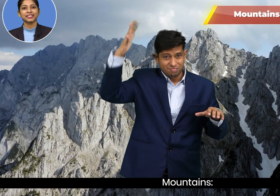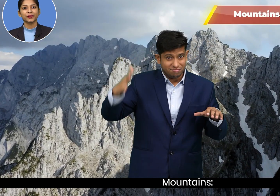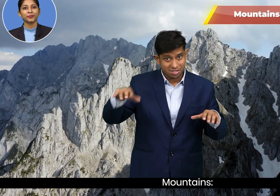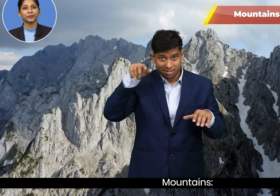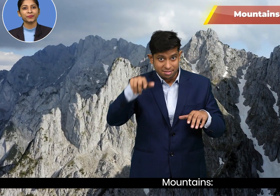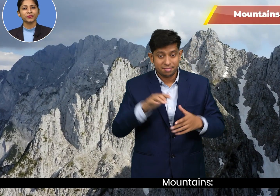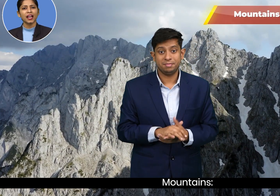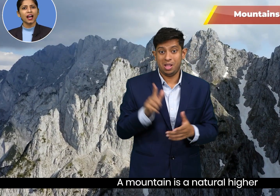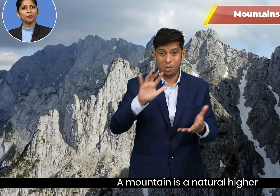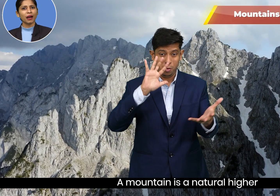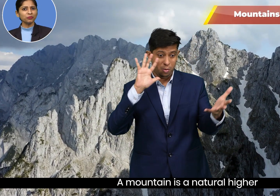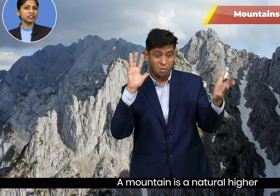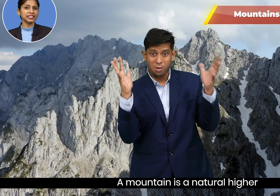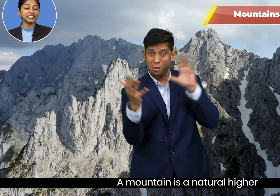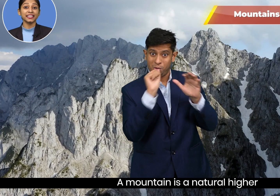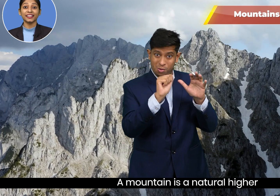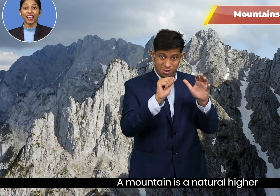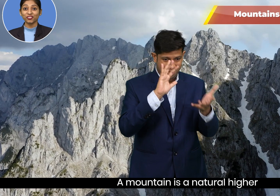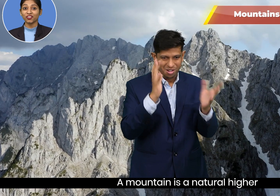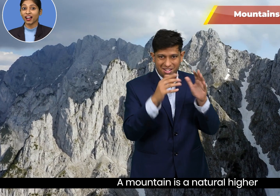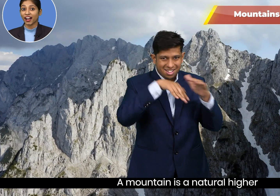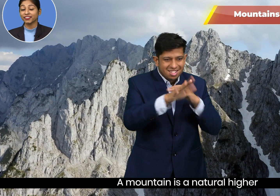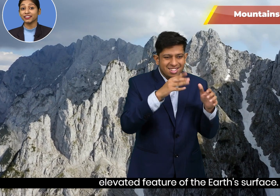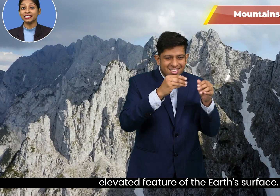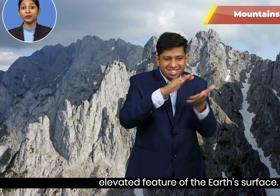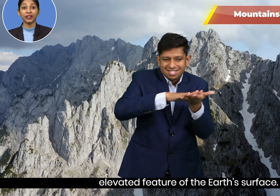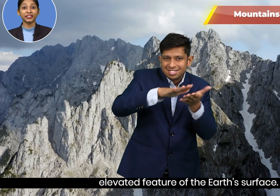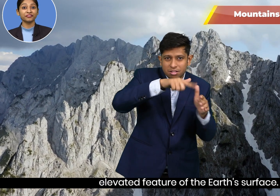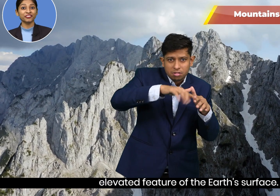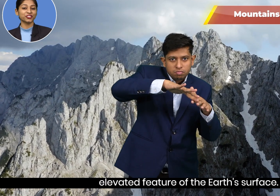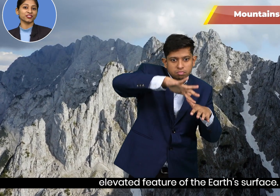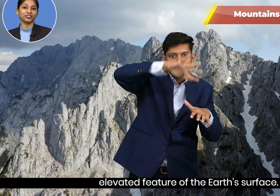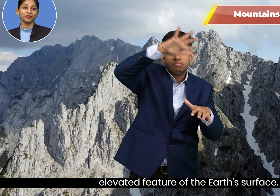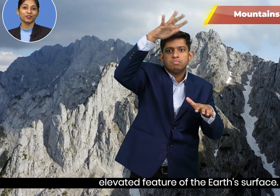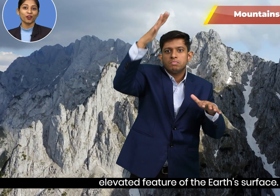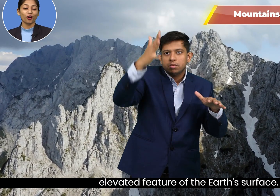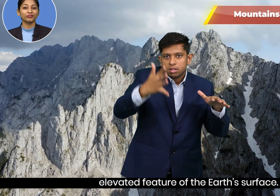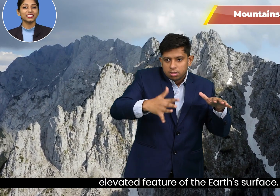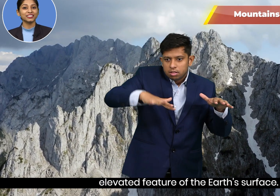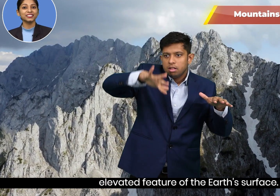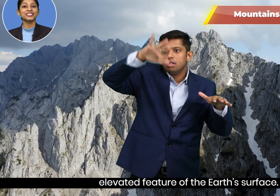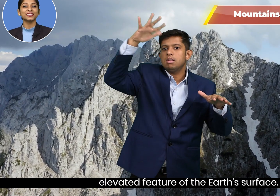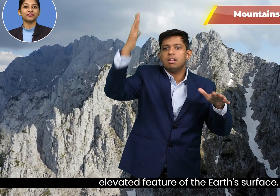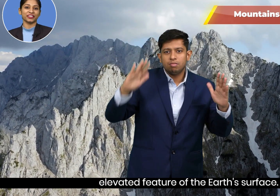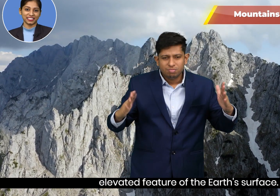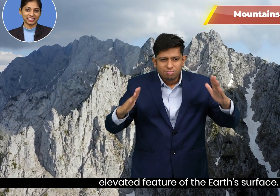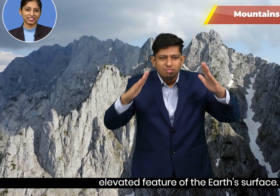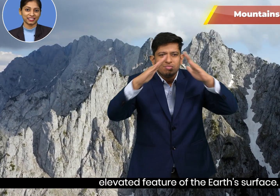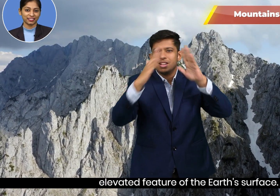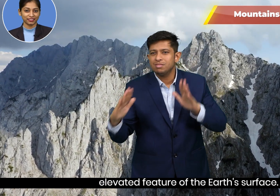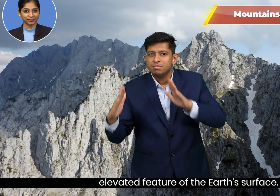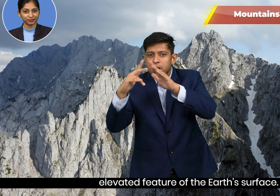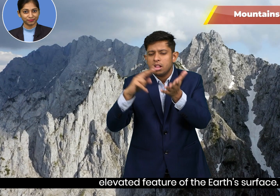Mountains. A mountain is a natural higher elevated feature of the Earth's